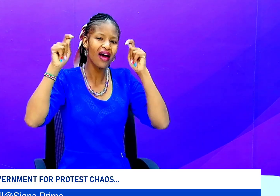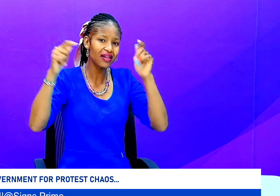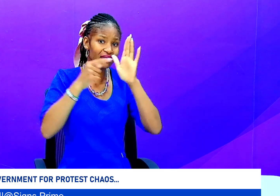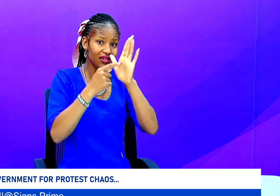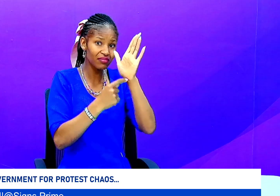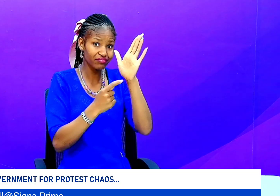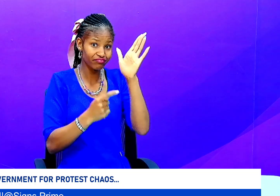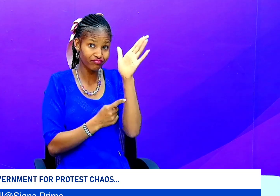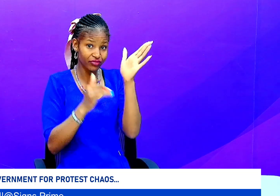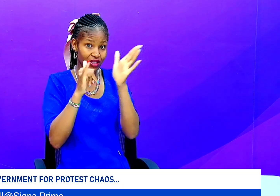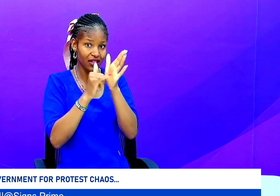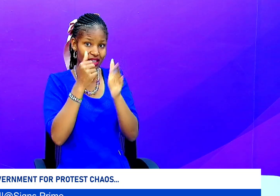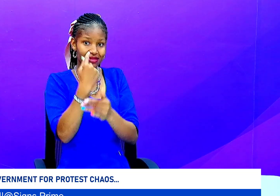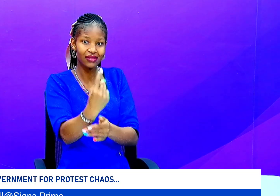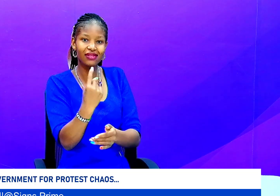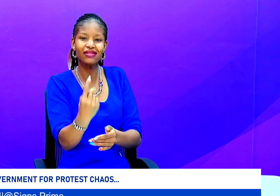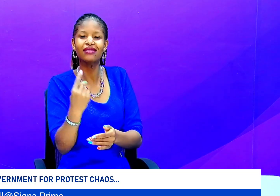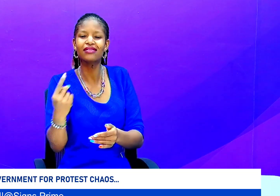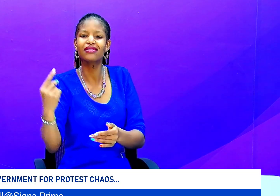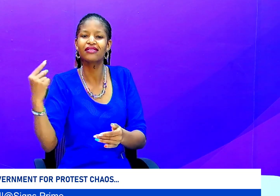He stated that such